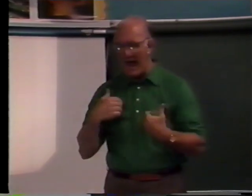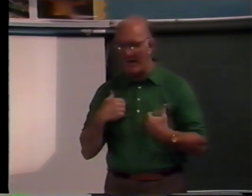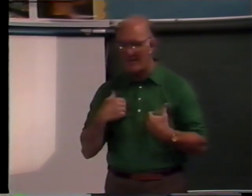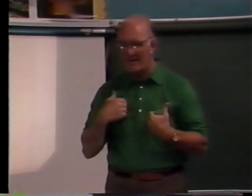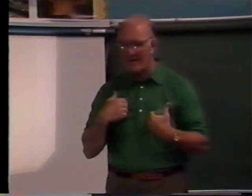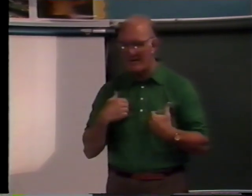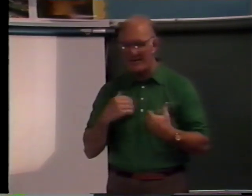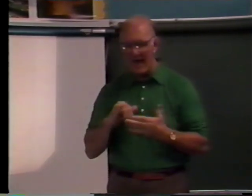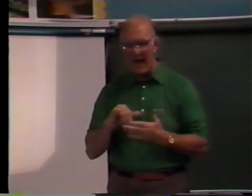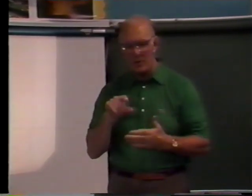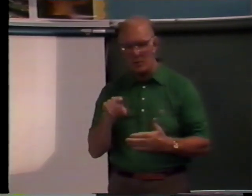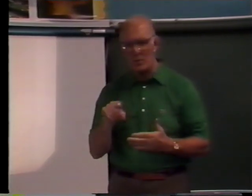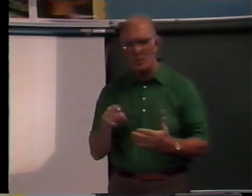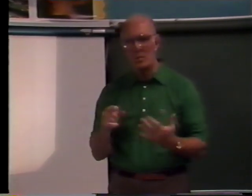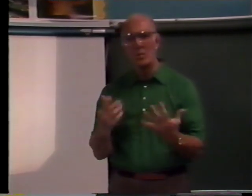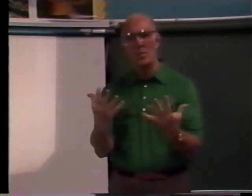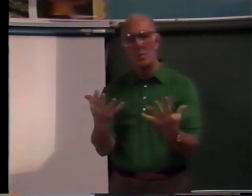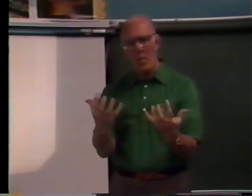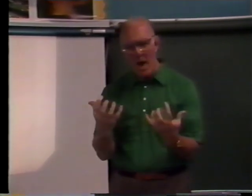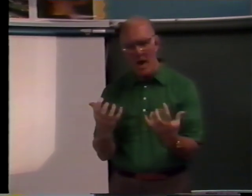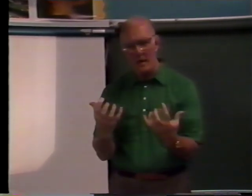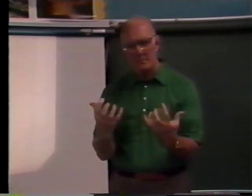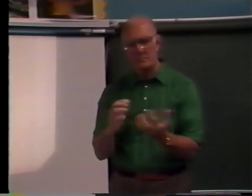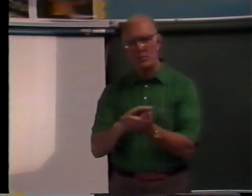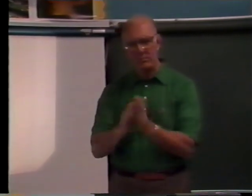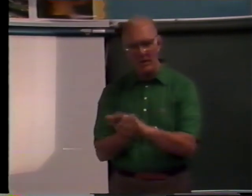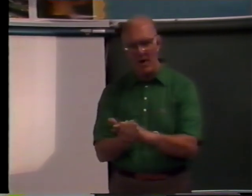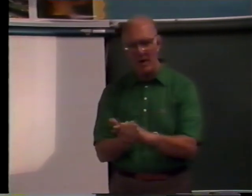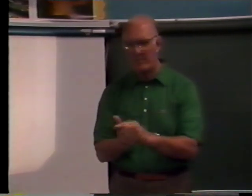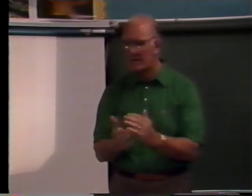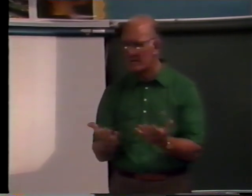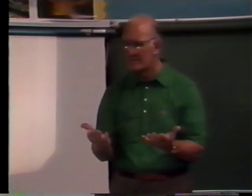have that you want to become?